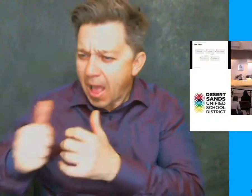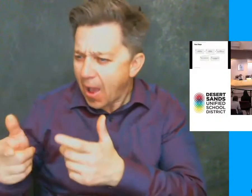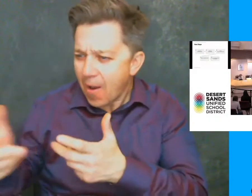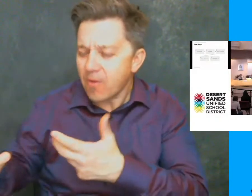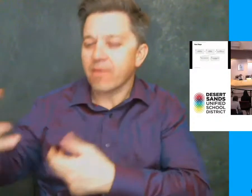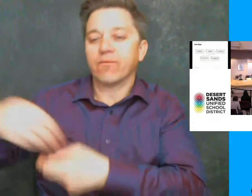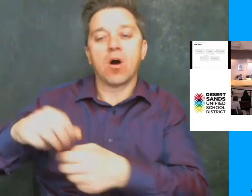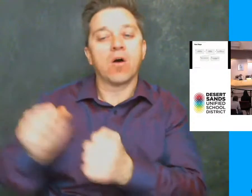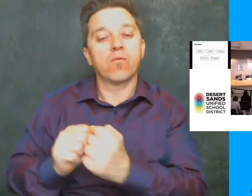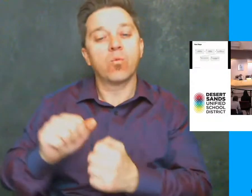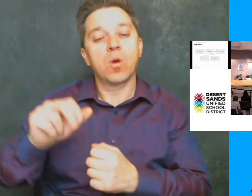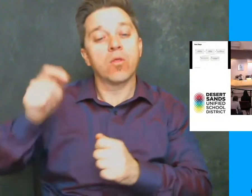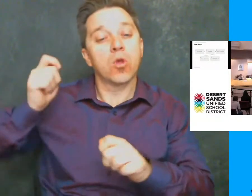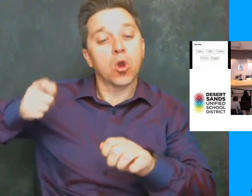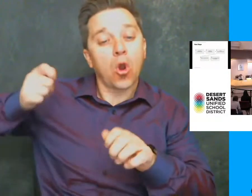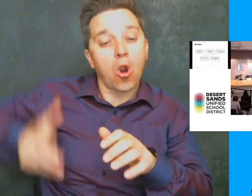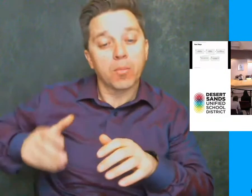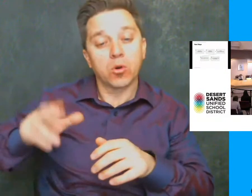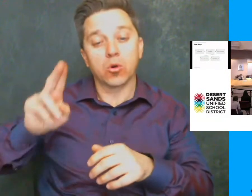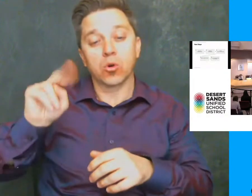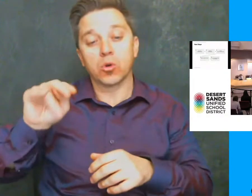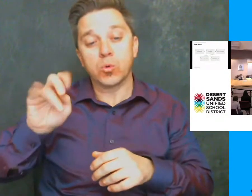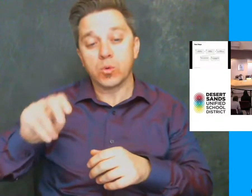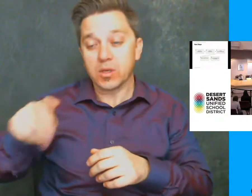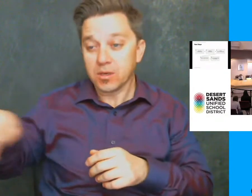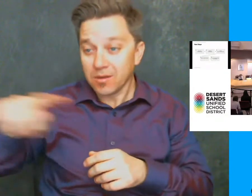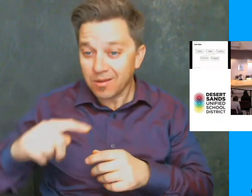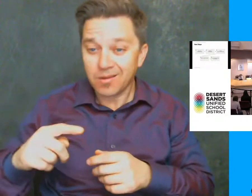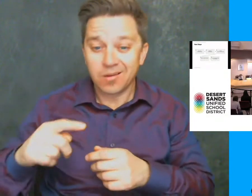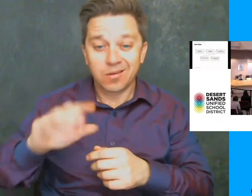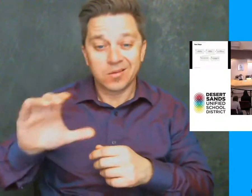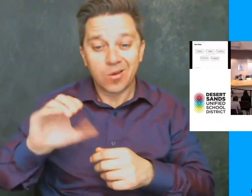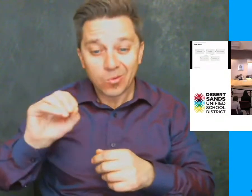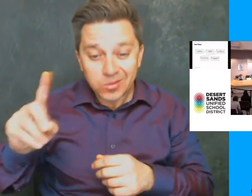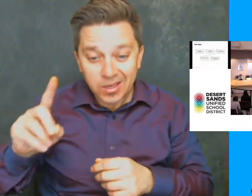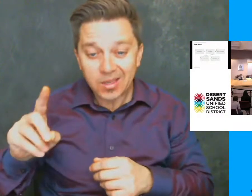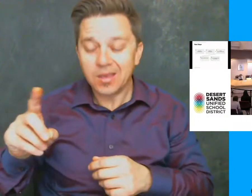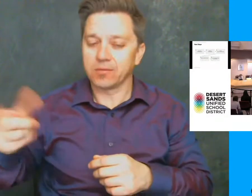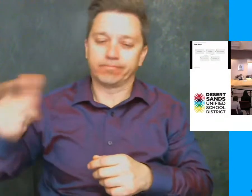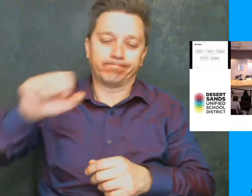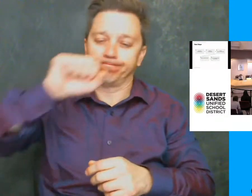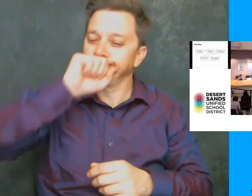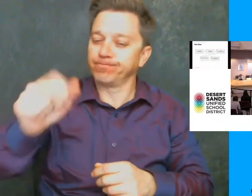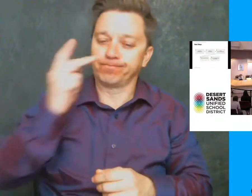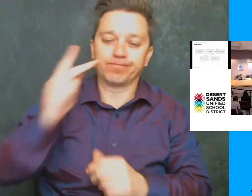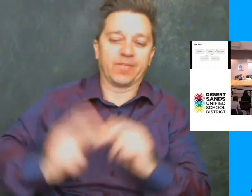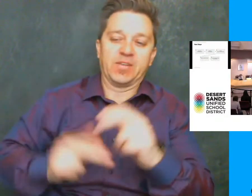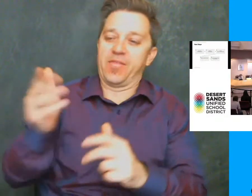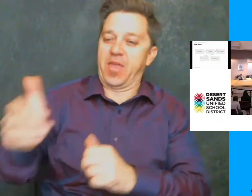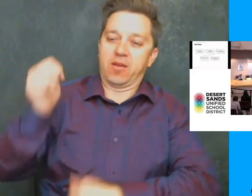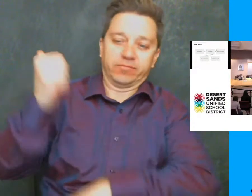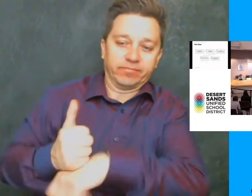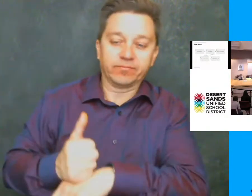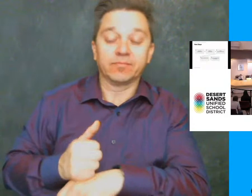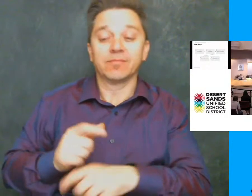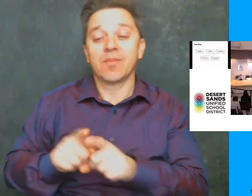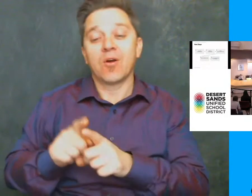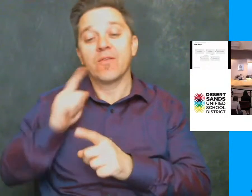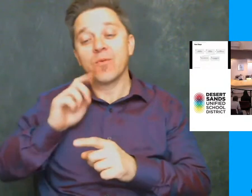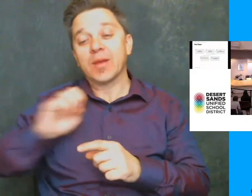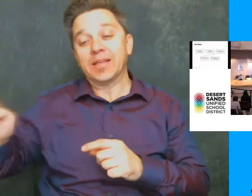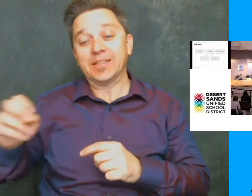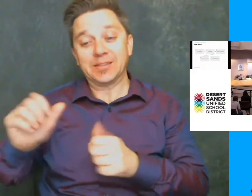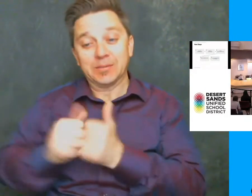and the partnership with COD. So I just love that that facility is there. And the esports, I have heard of it because of my grandson,